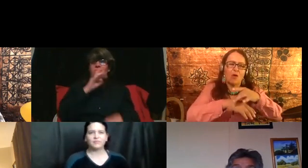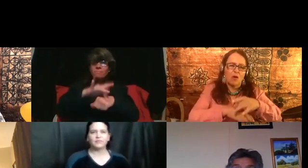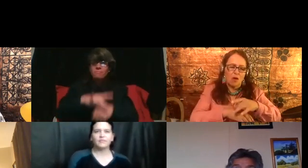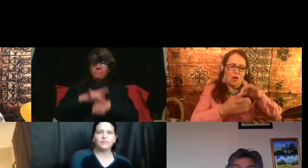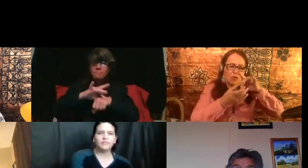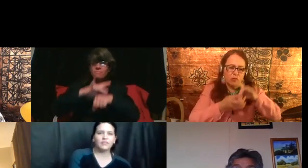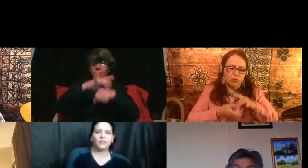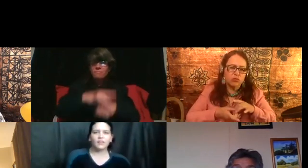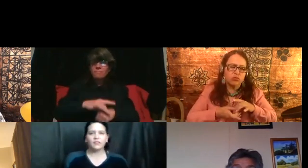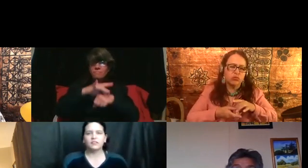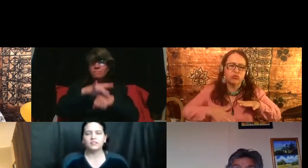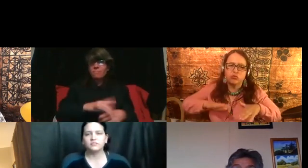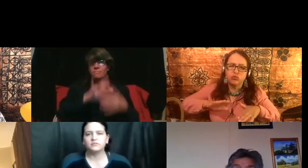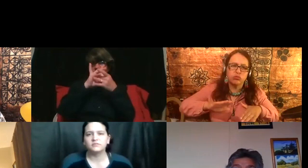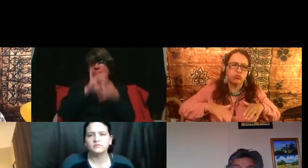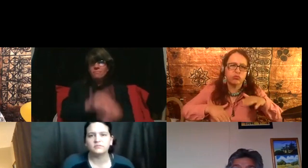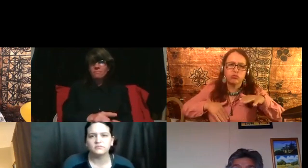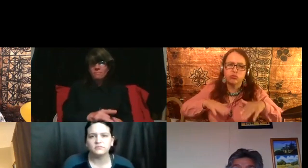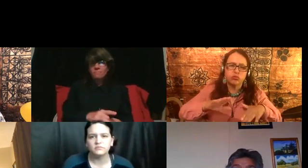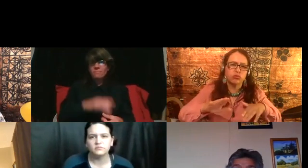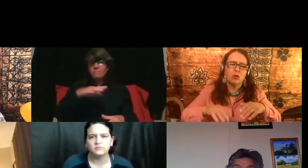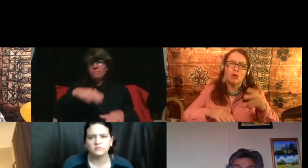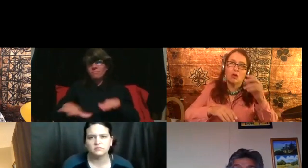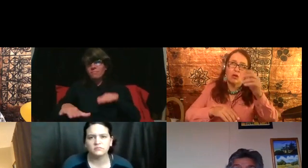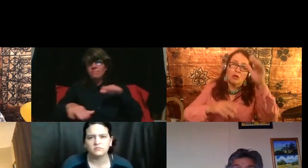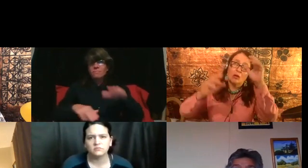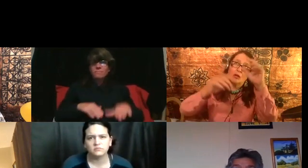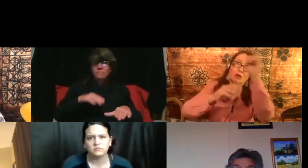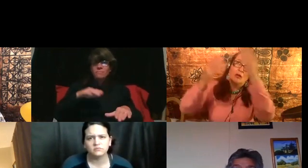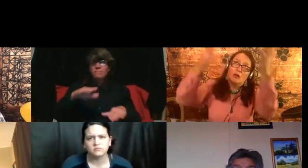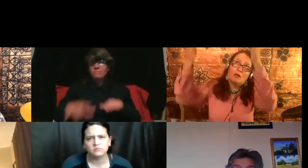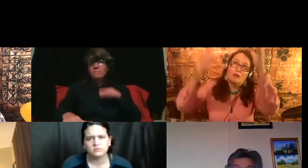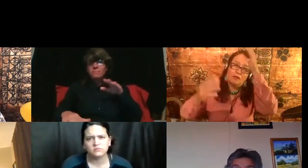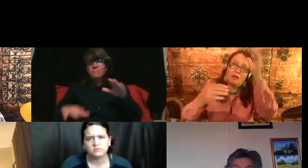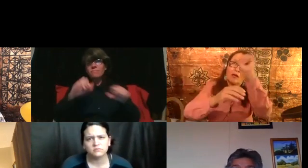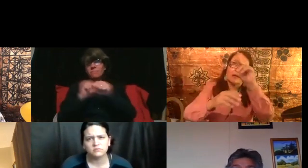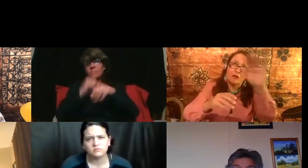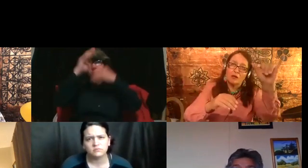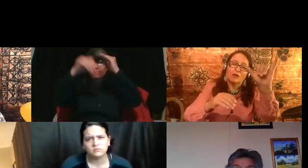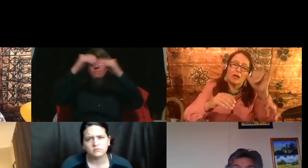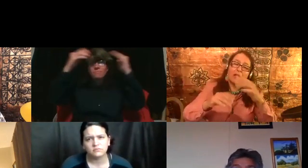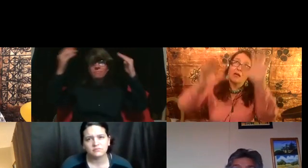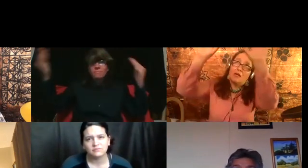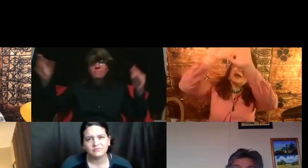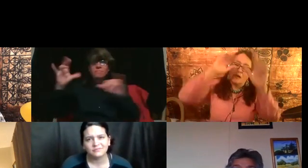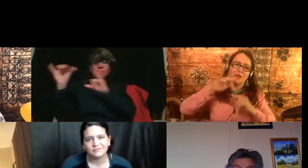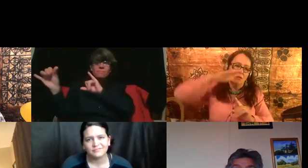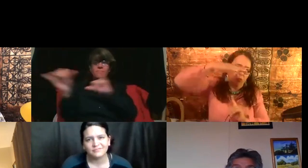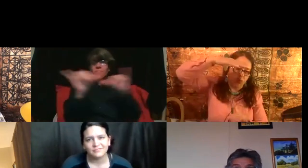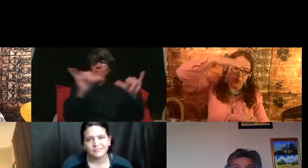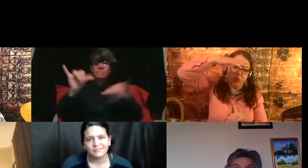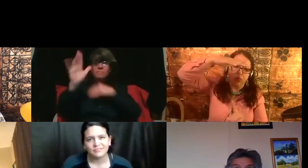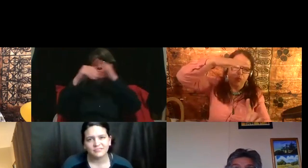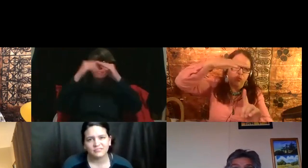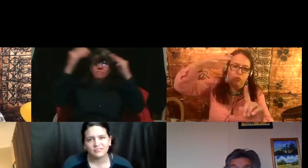na shanga ya tehil shije eko piya de ko na shanga ka